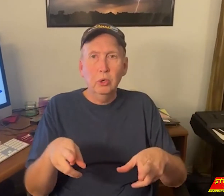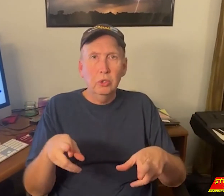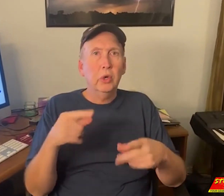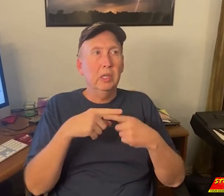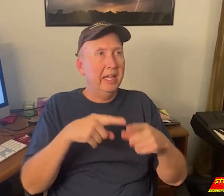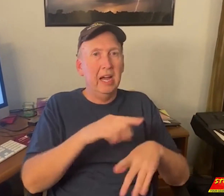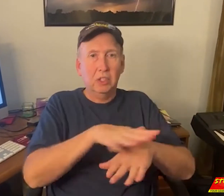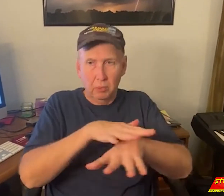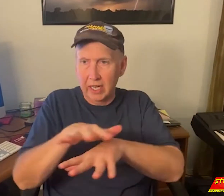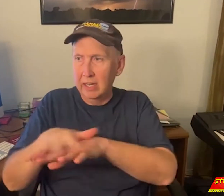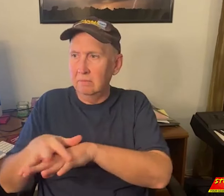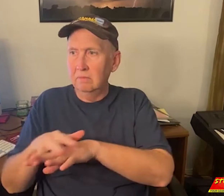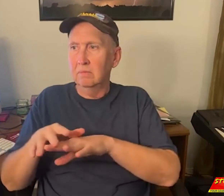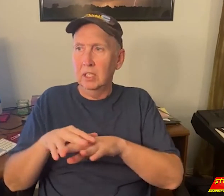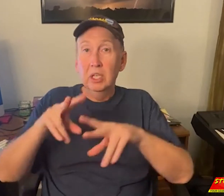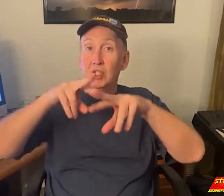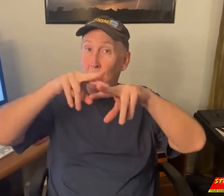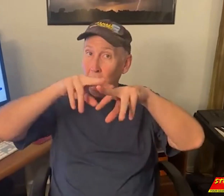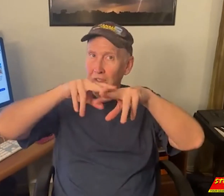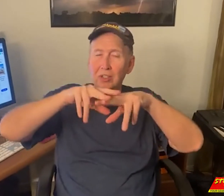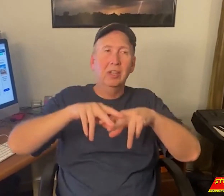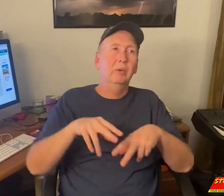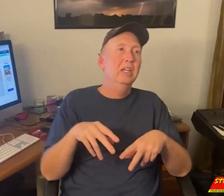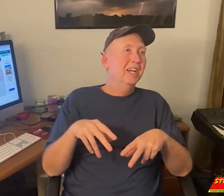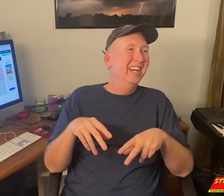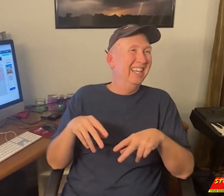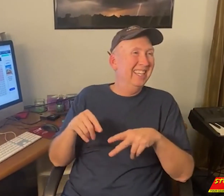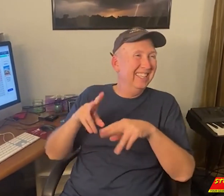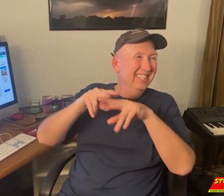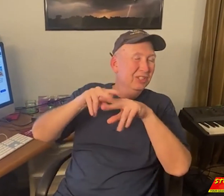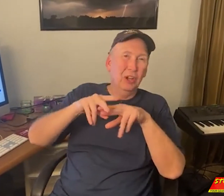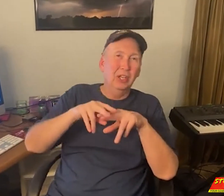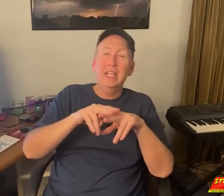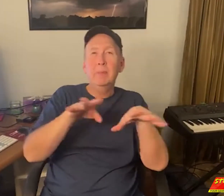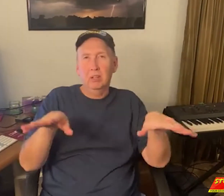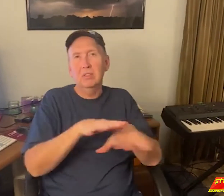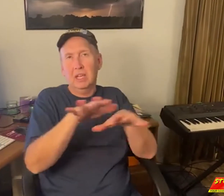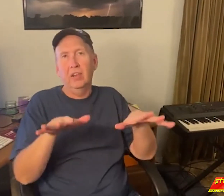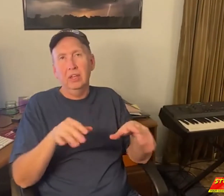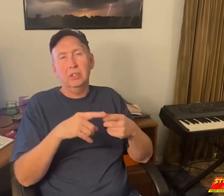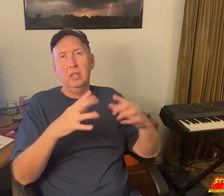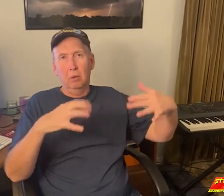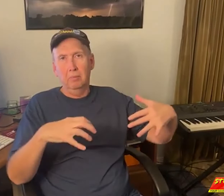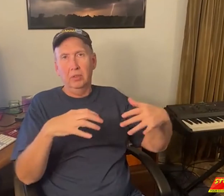crews are going to be out spreading, salt. There's another one. Salt and chemicals out there to help melt the